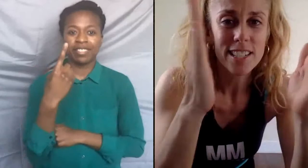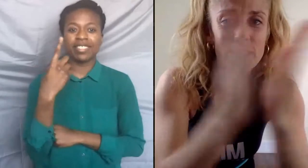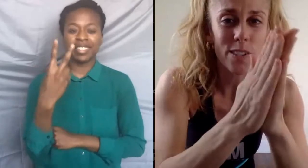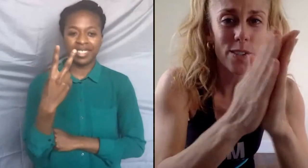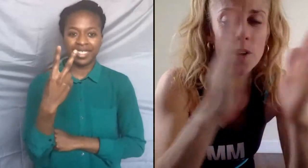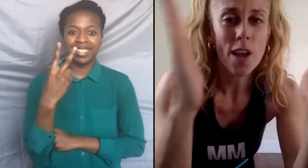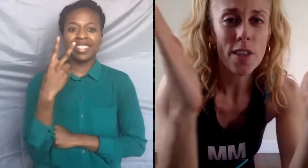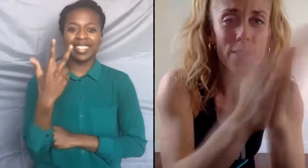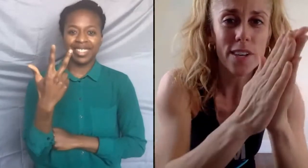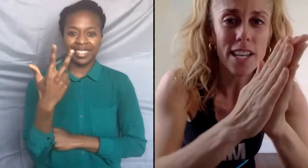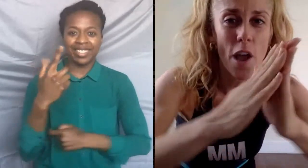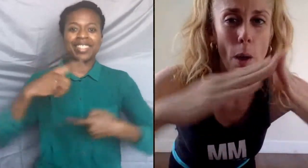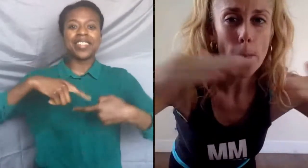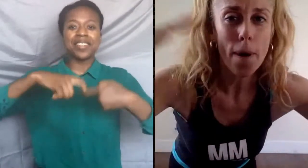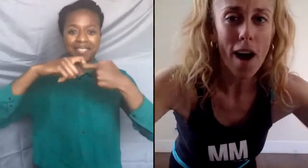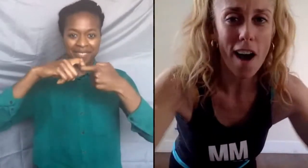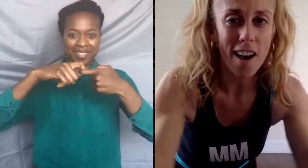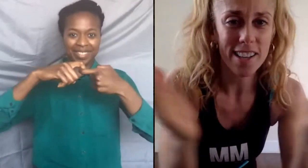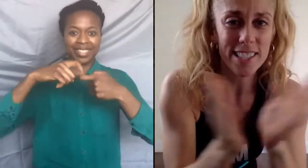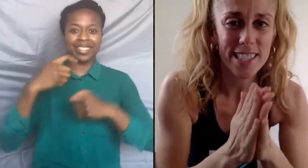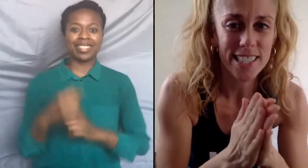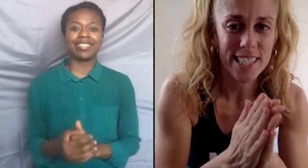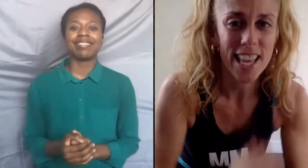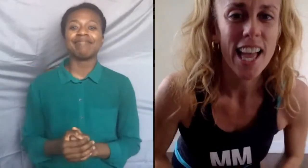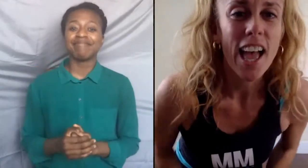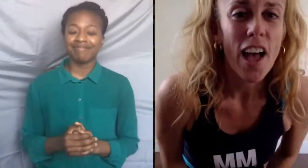1, 2, 3, pause.